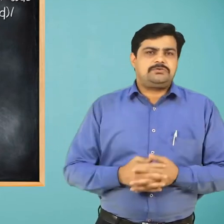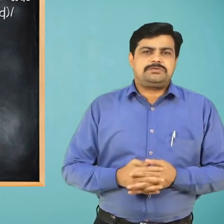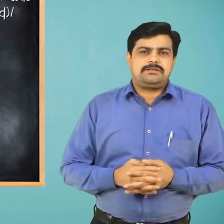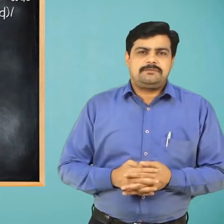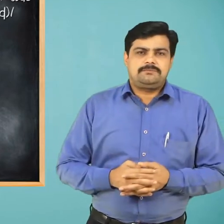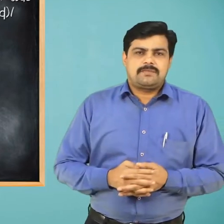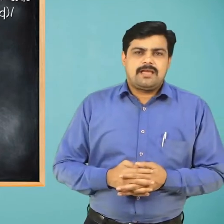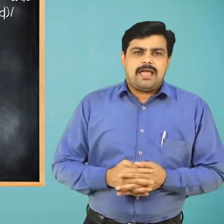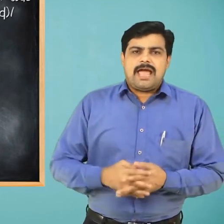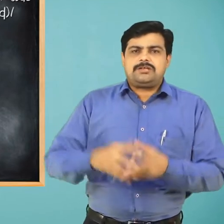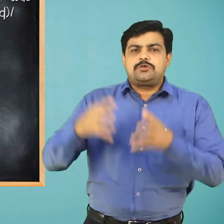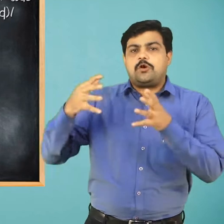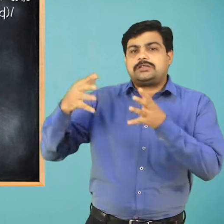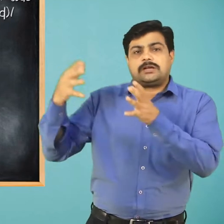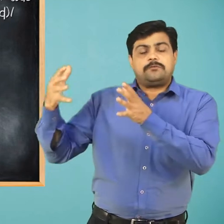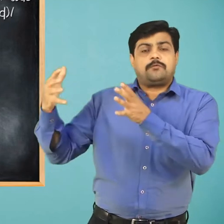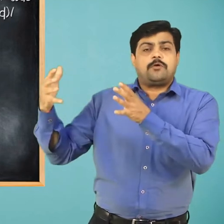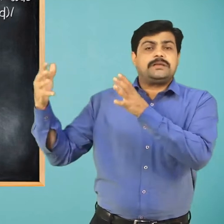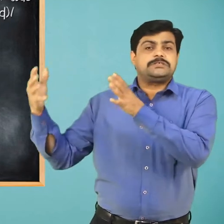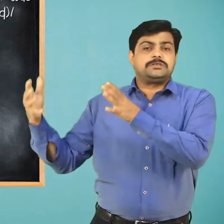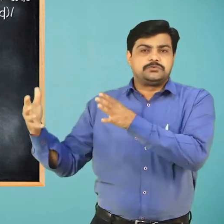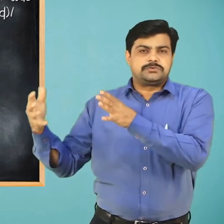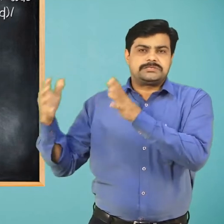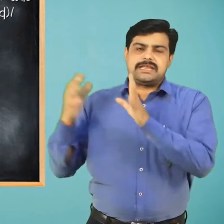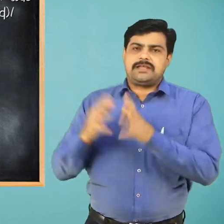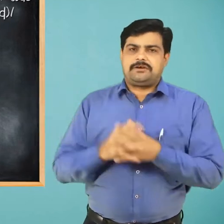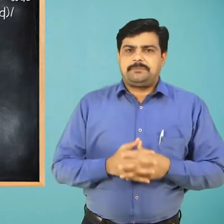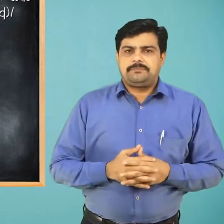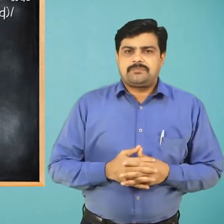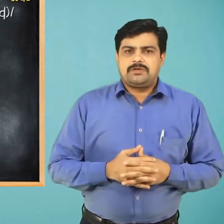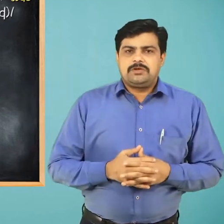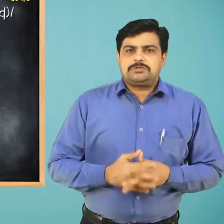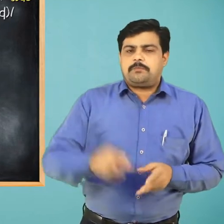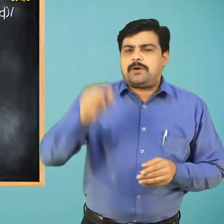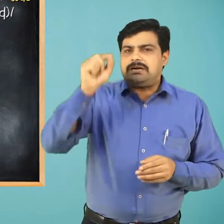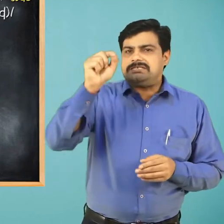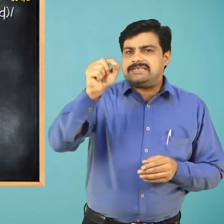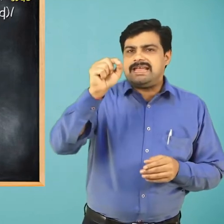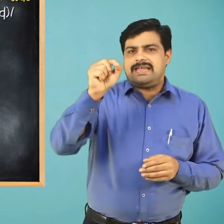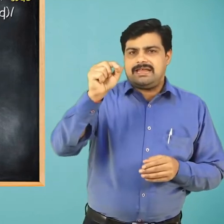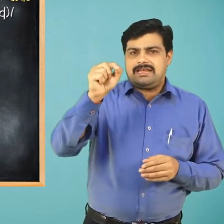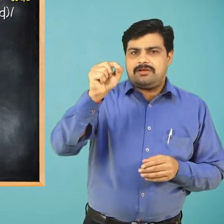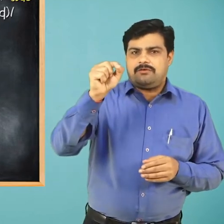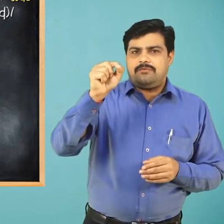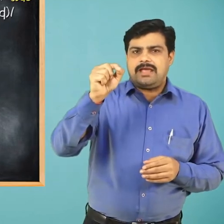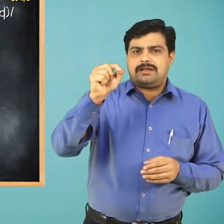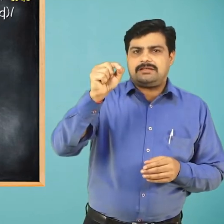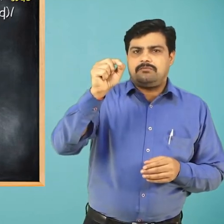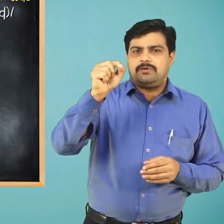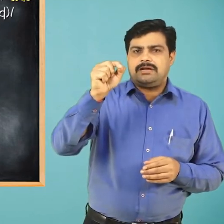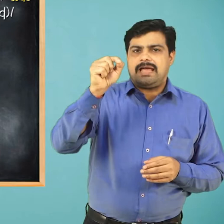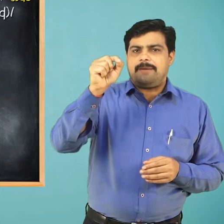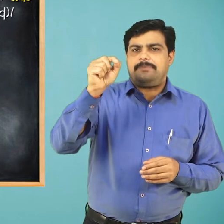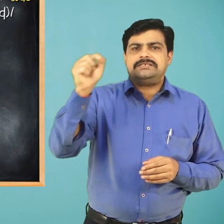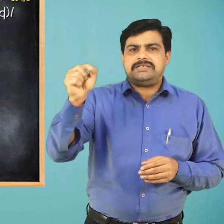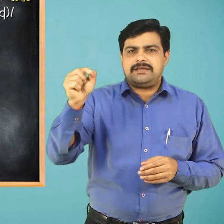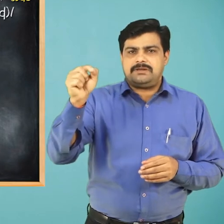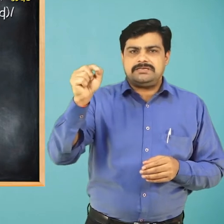usual and no third form is used here. So part C, where the word appreciable